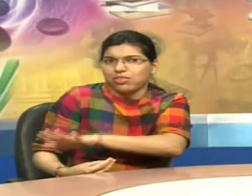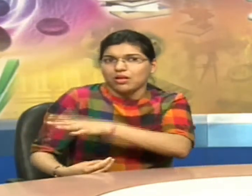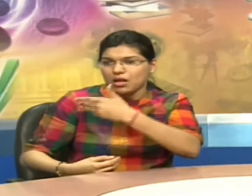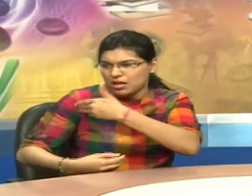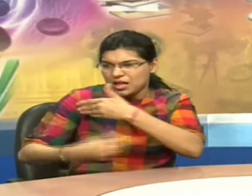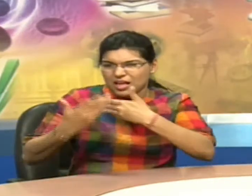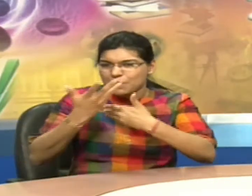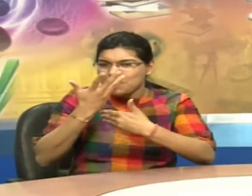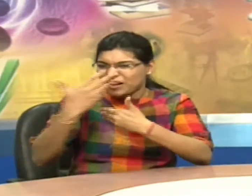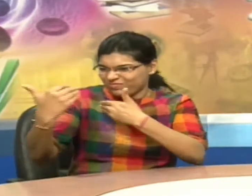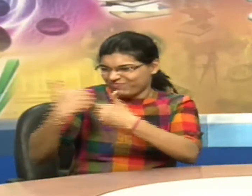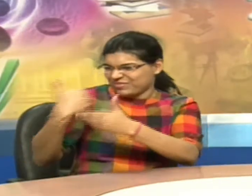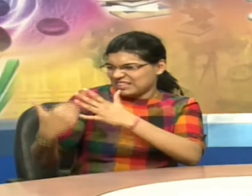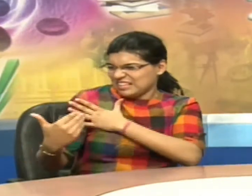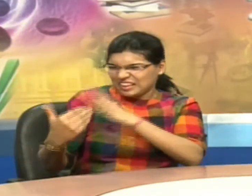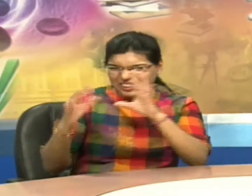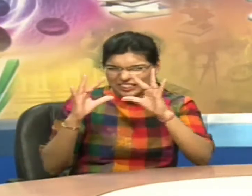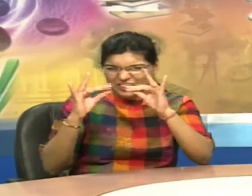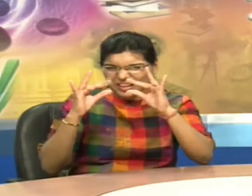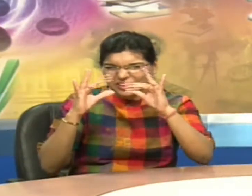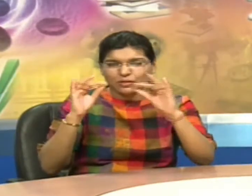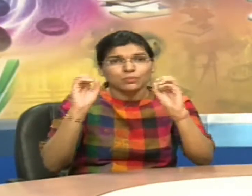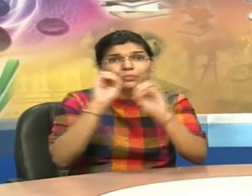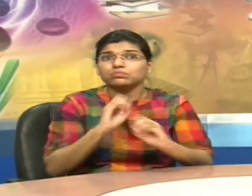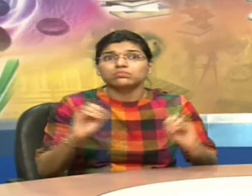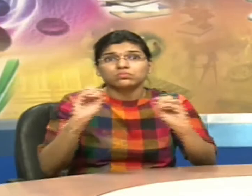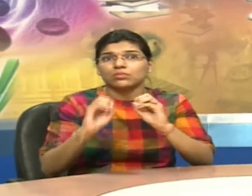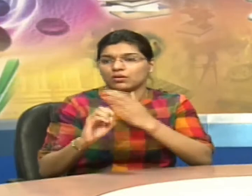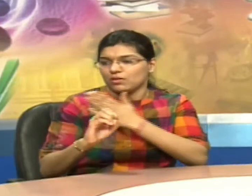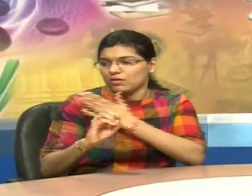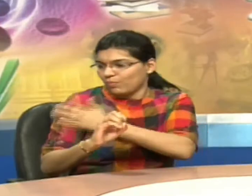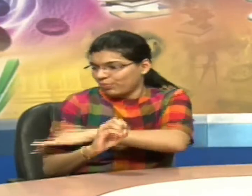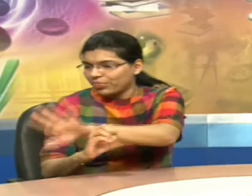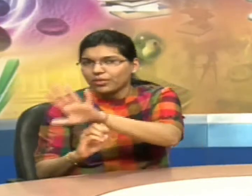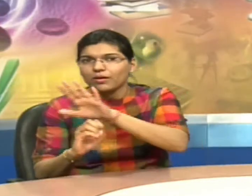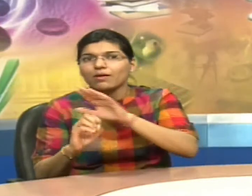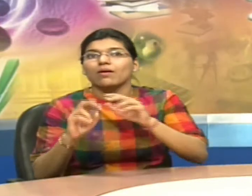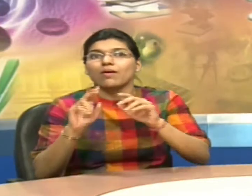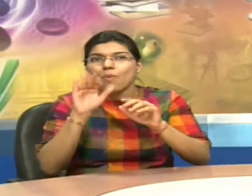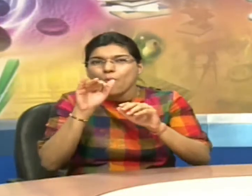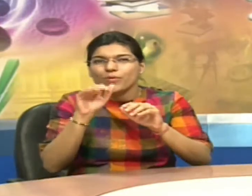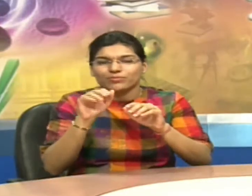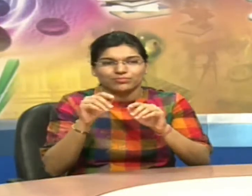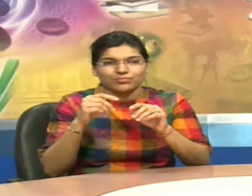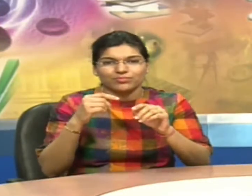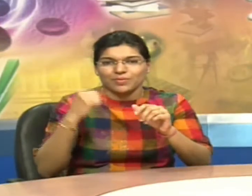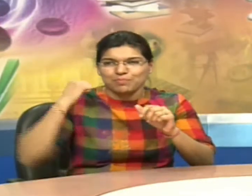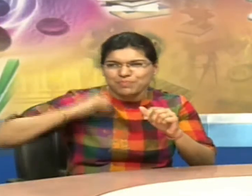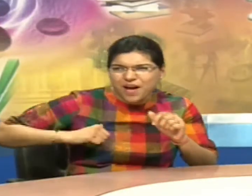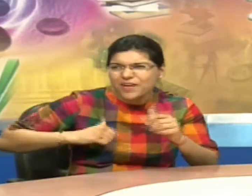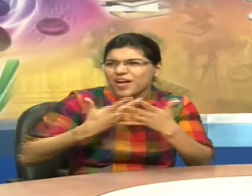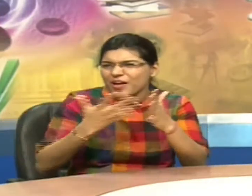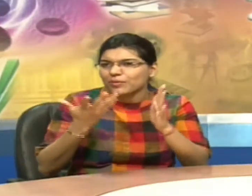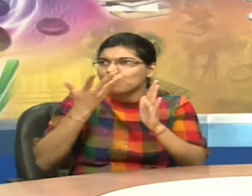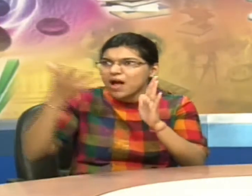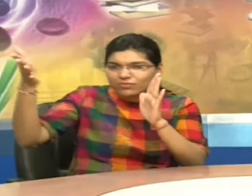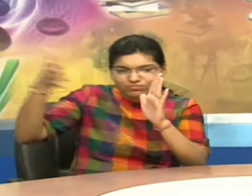is waterproof, which means when water is spilled on something but it